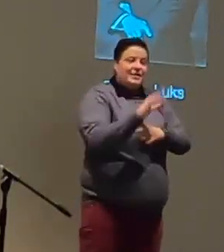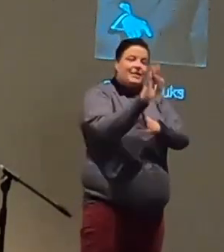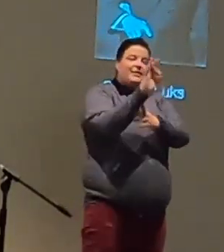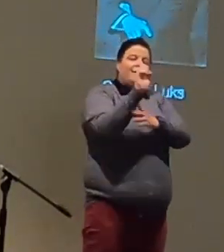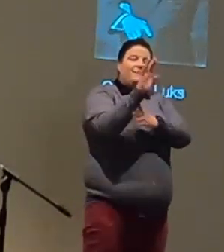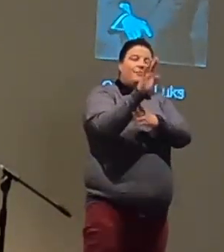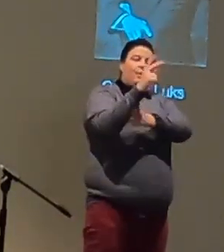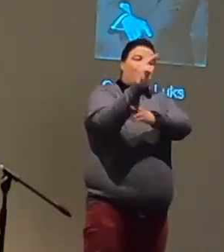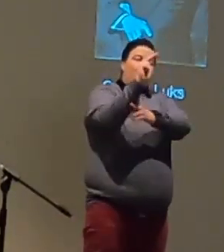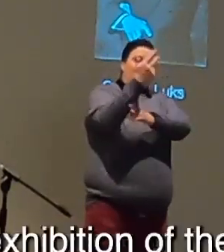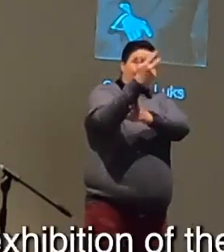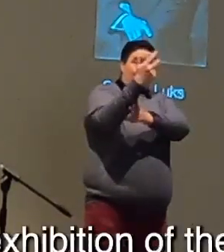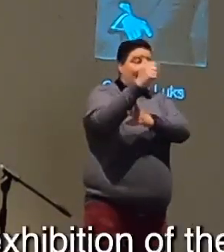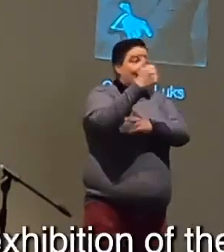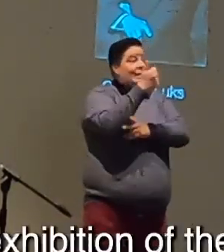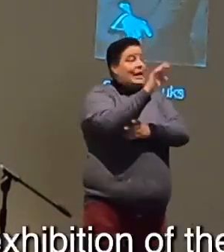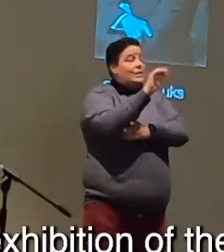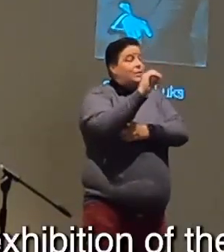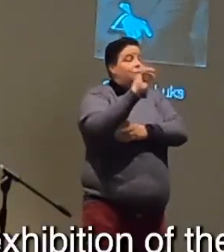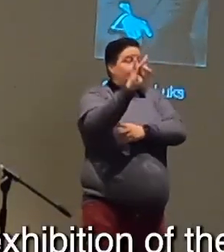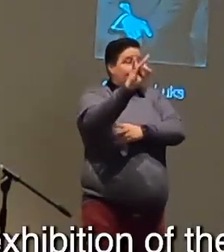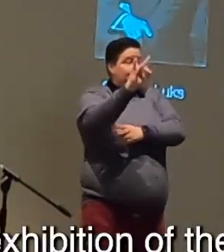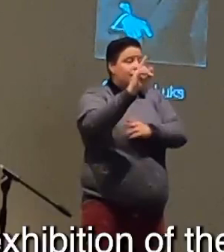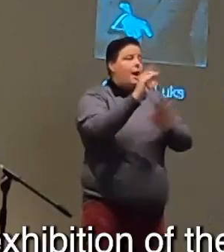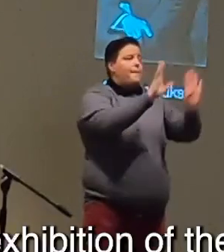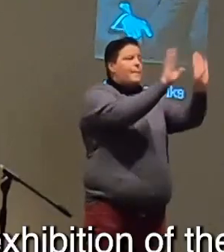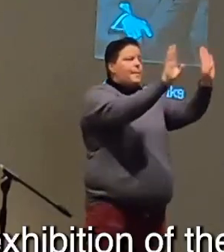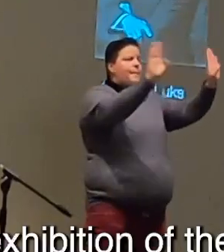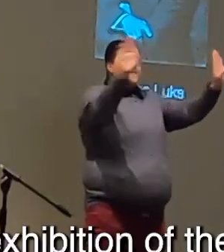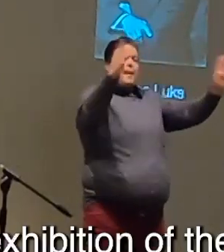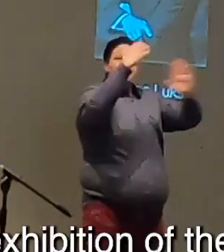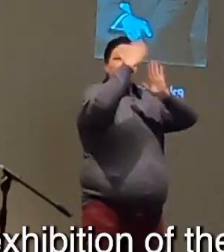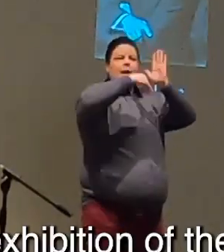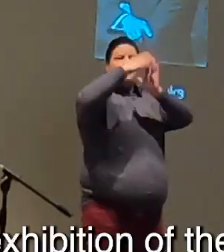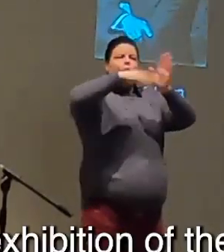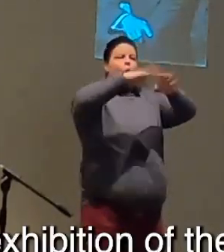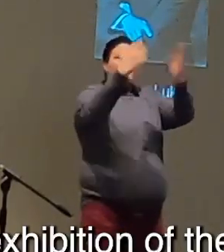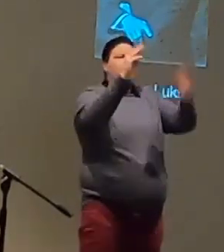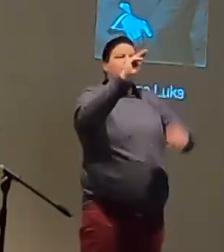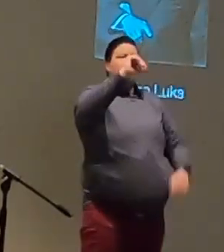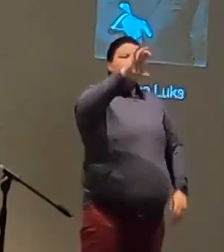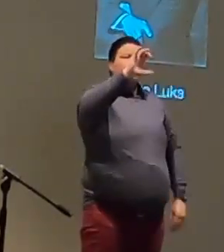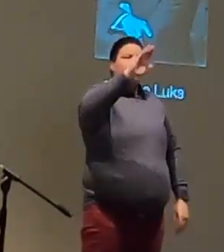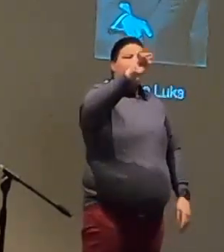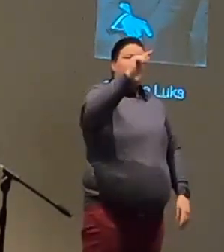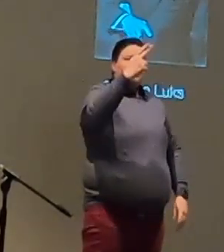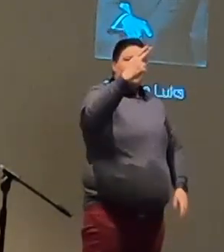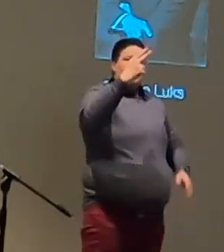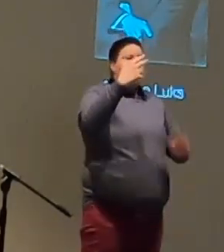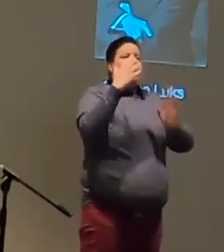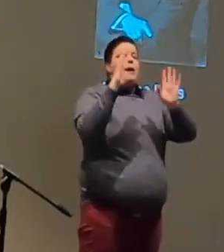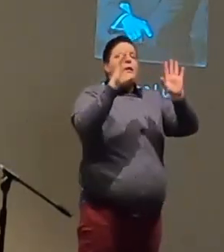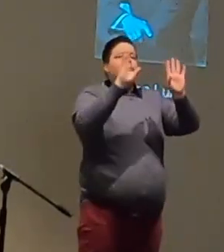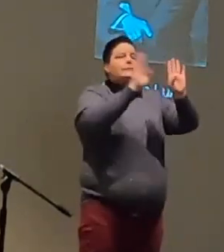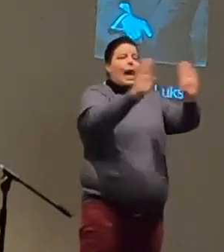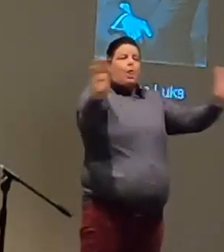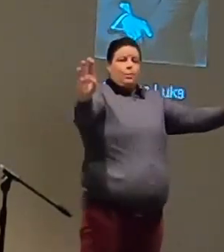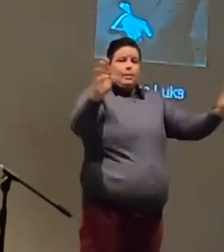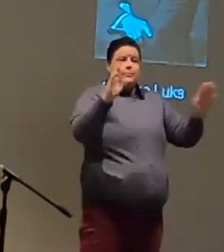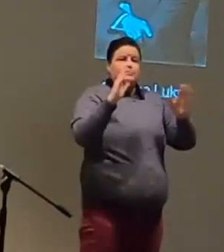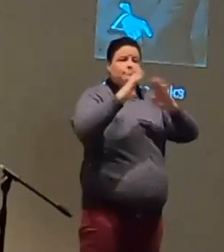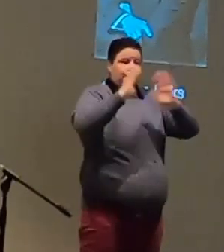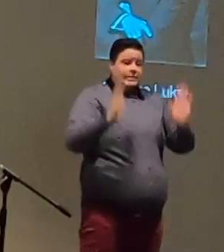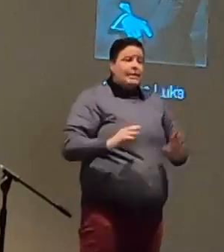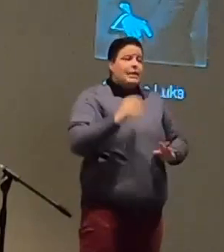February 3rd, 1908, an exhibition of paintings opened at Macbeth Gallery in New York City. The exhibition